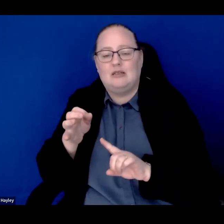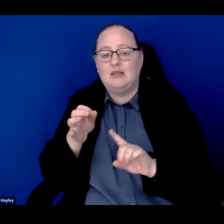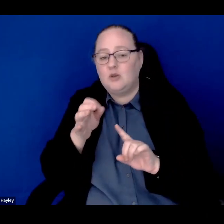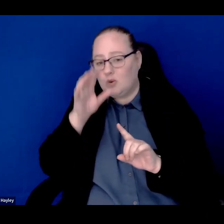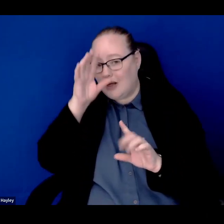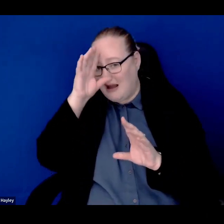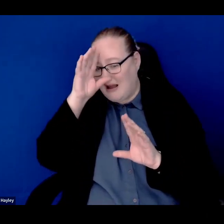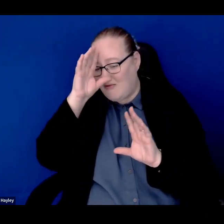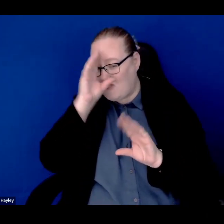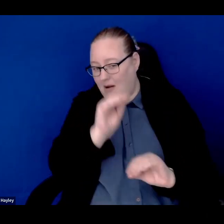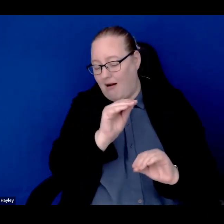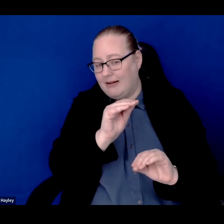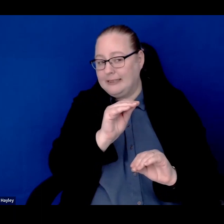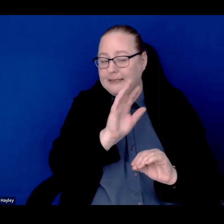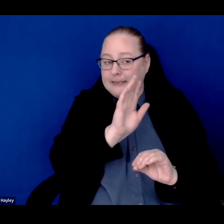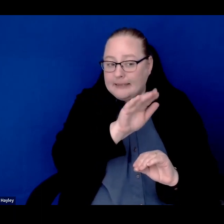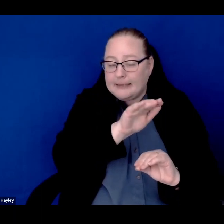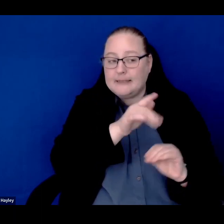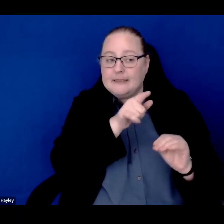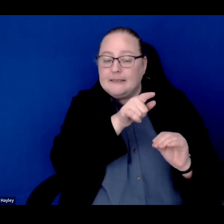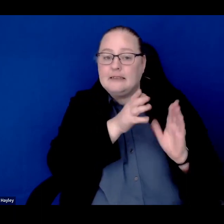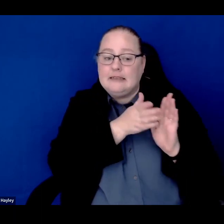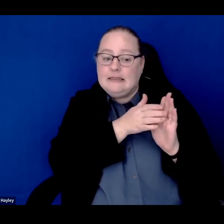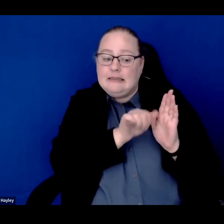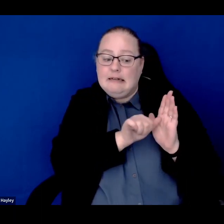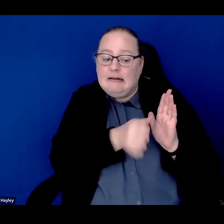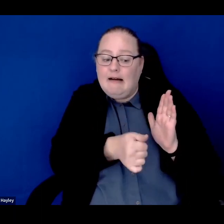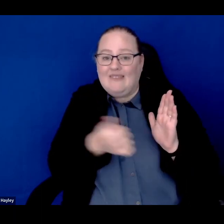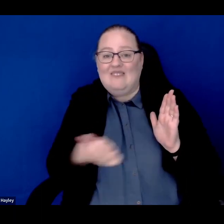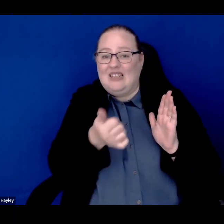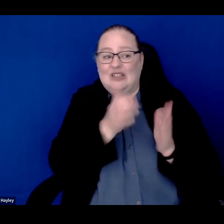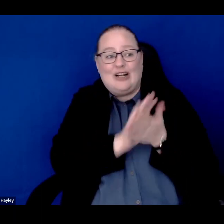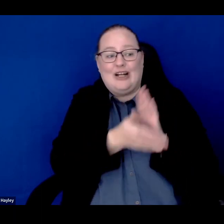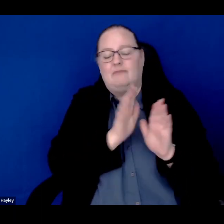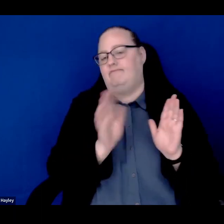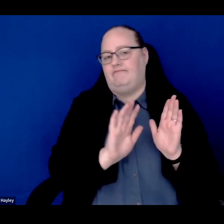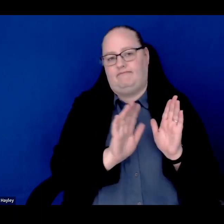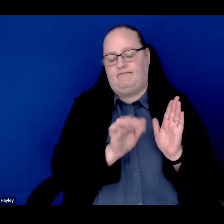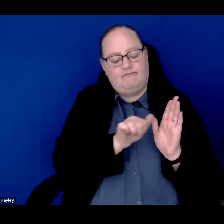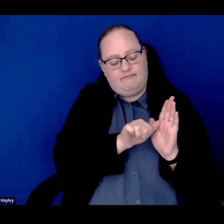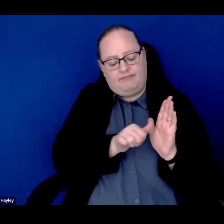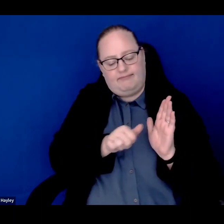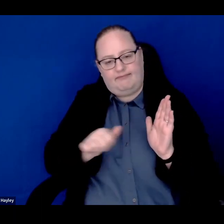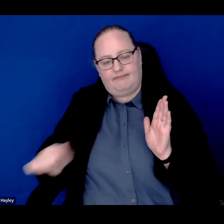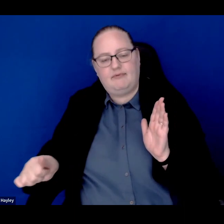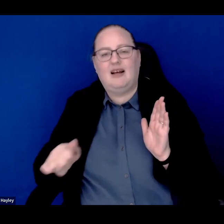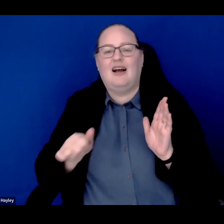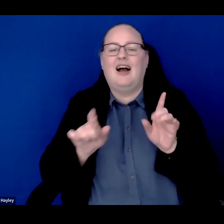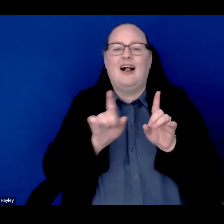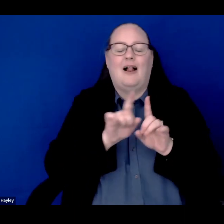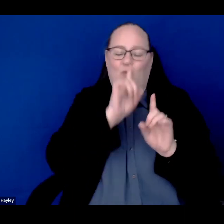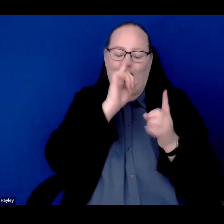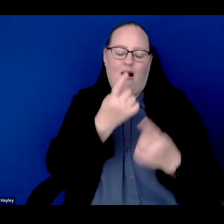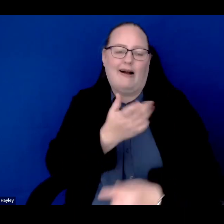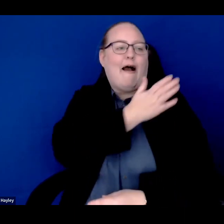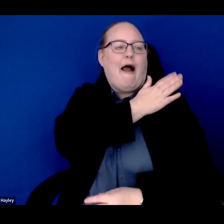journey, and we cannot self-congratulate ourselves by just, you know, every time we do something, like a company has managed to, you know, to